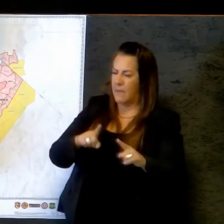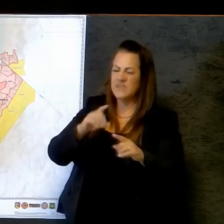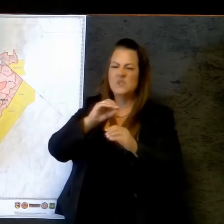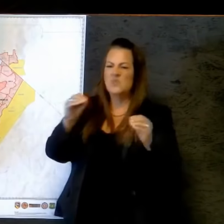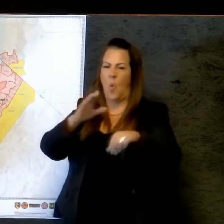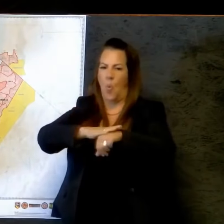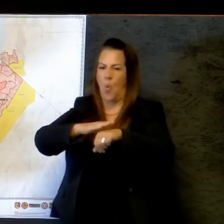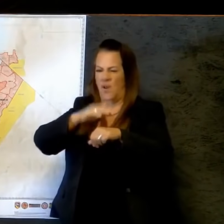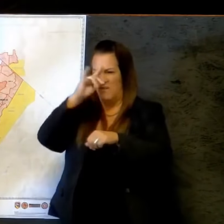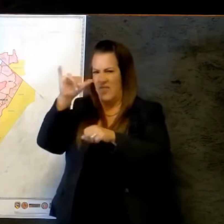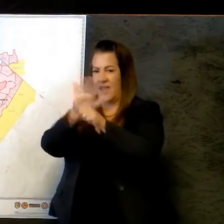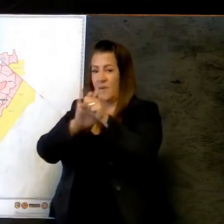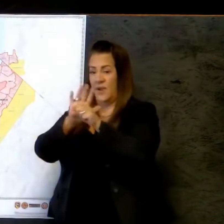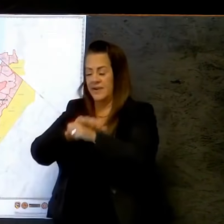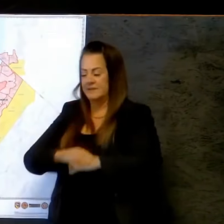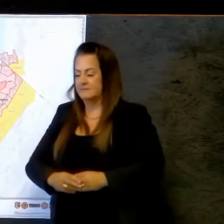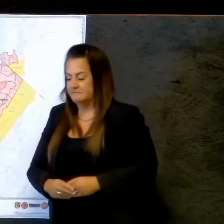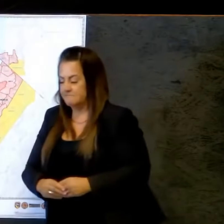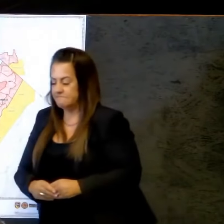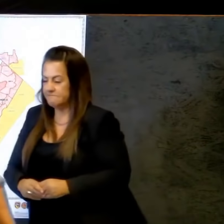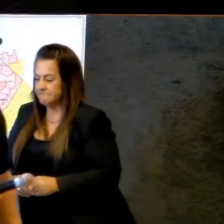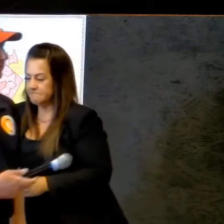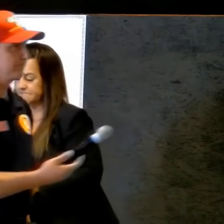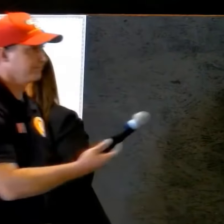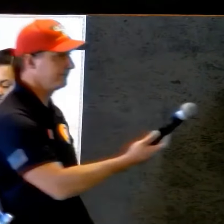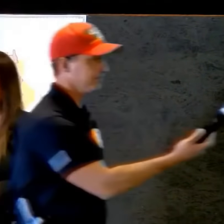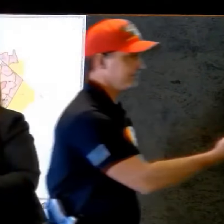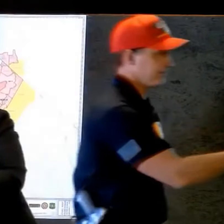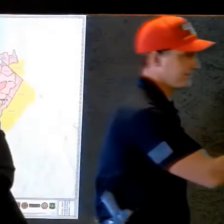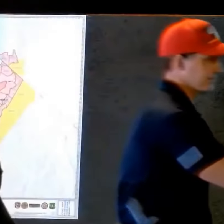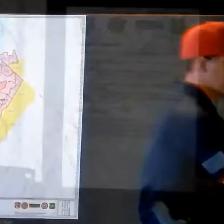do that. Thank you.